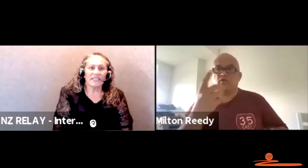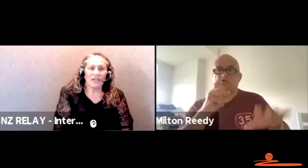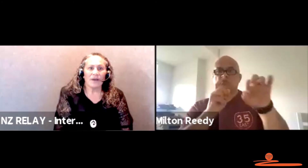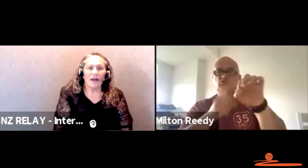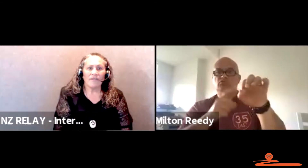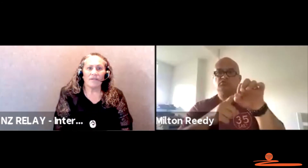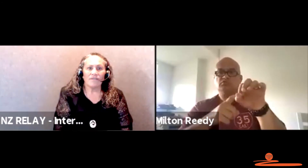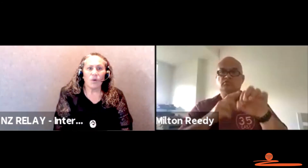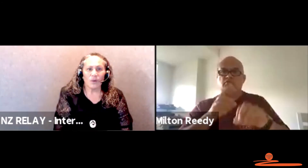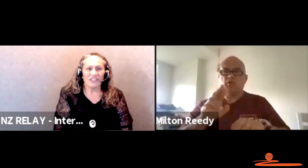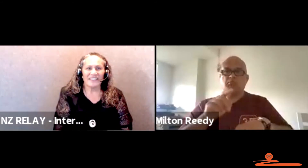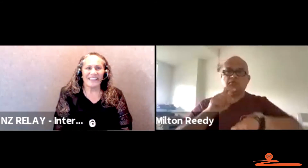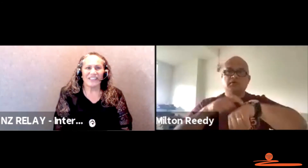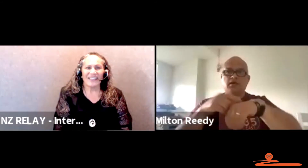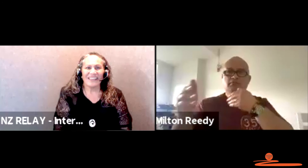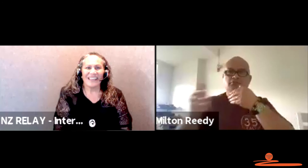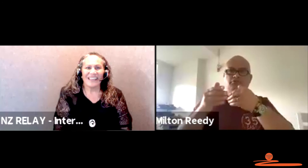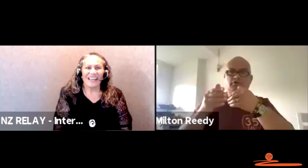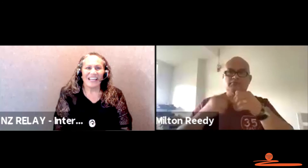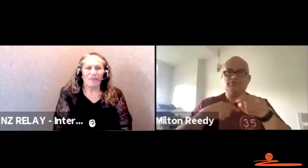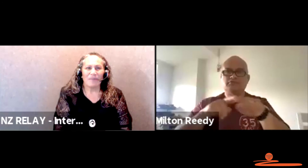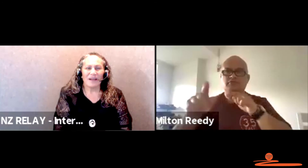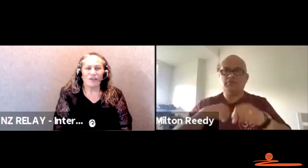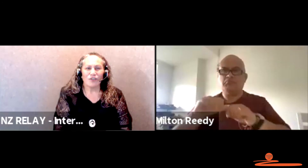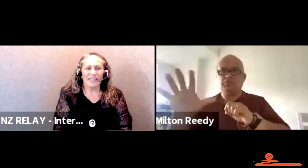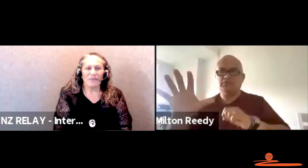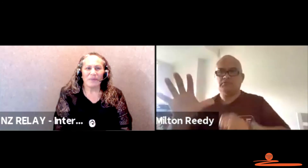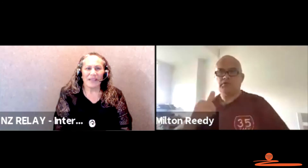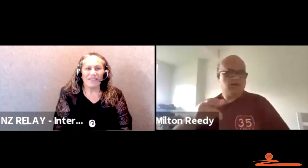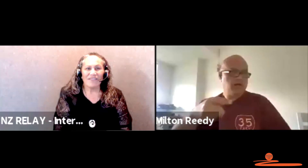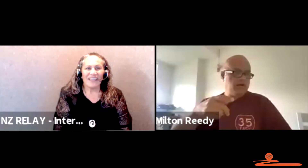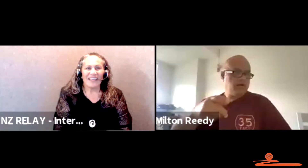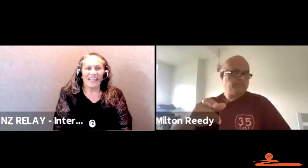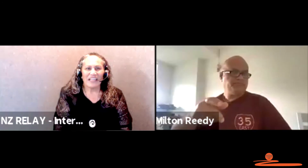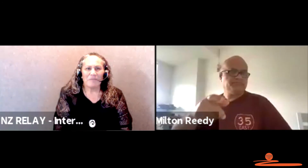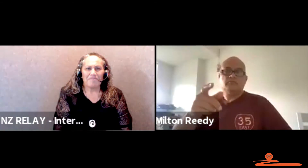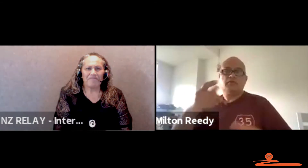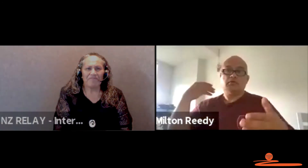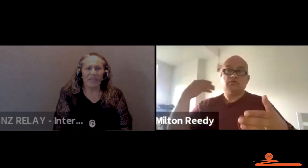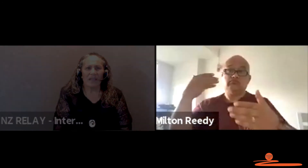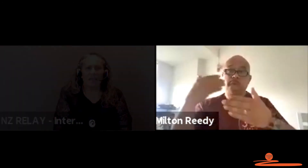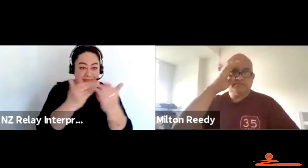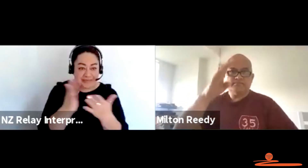Okay, so I've got 4 questions actually, but I'll try to keep it brief. Kia